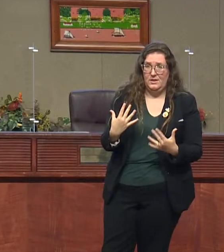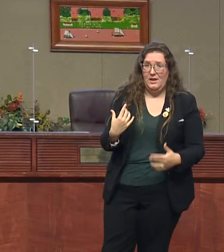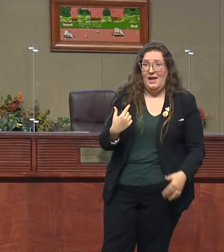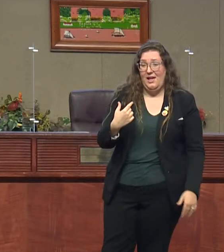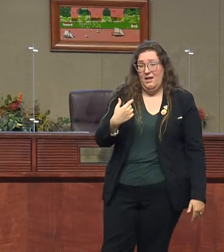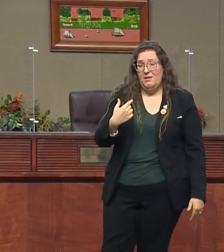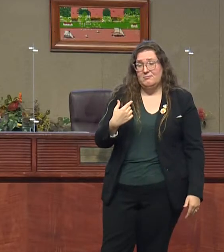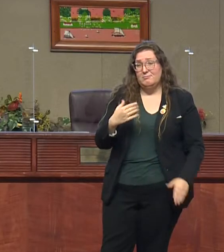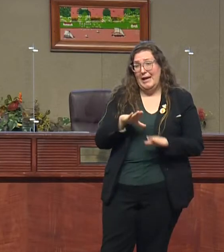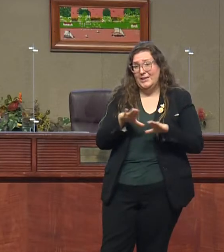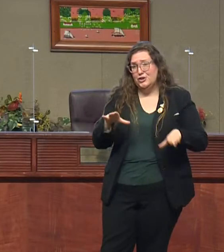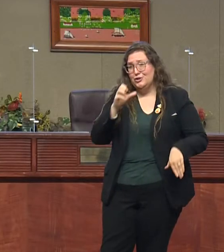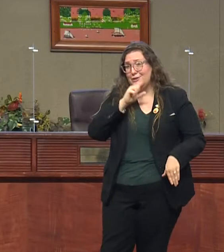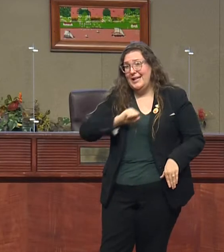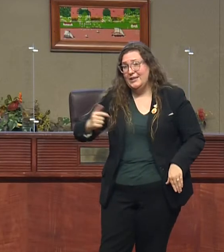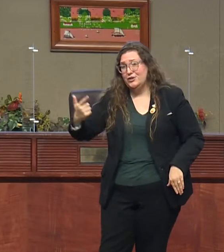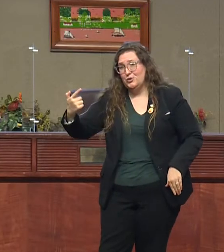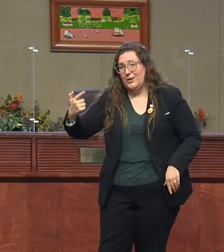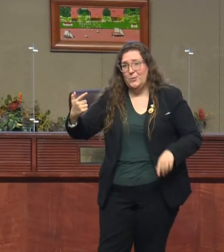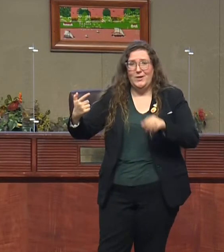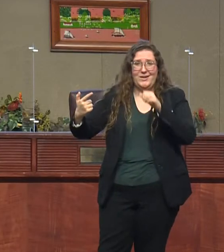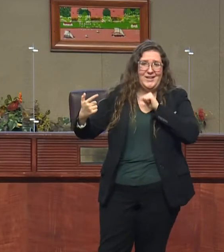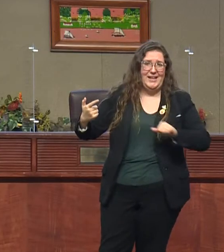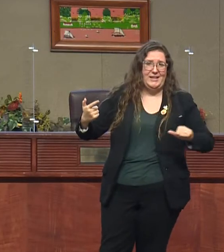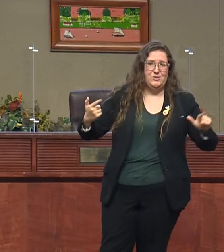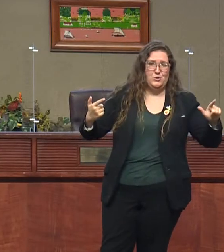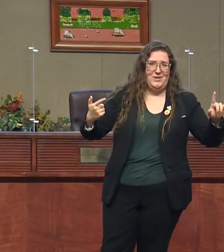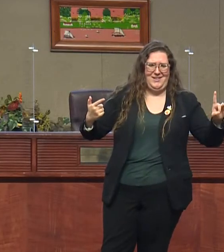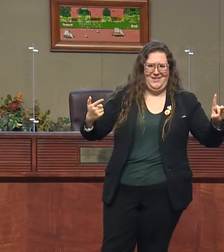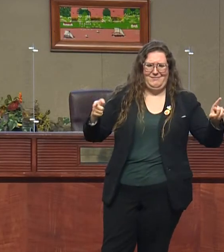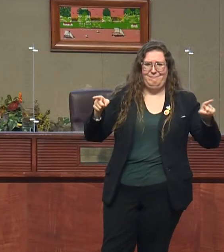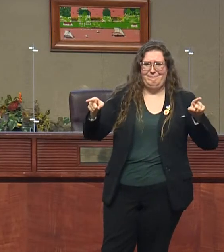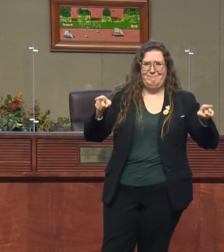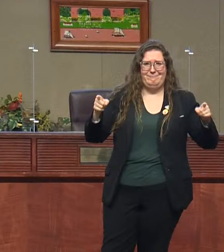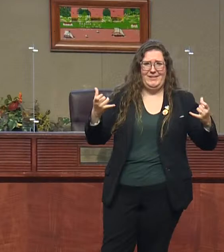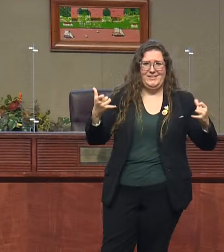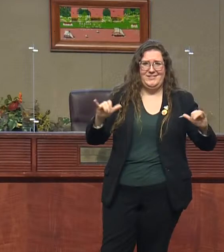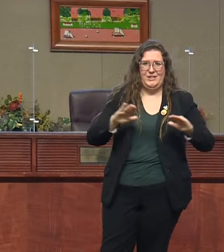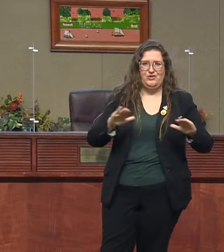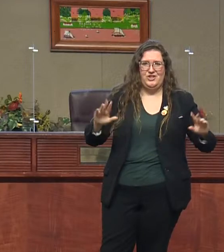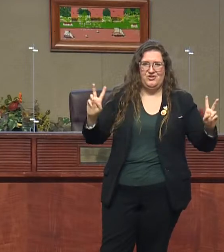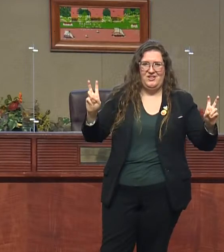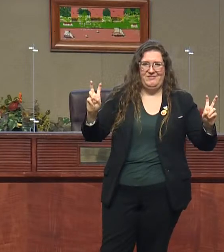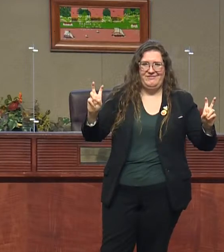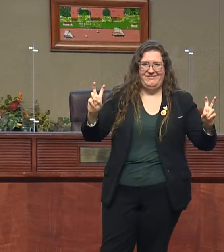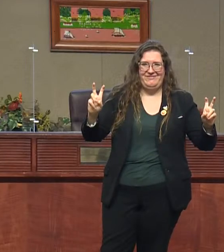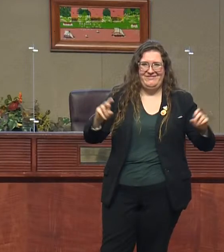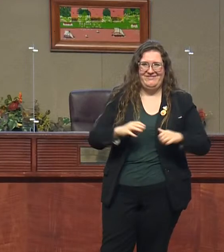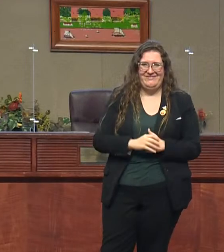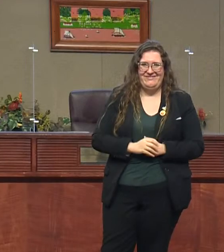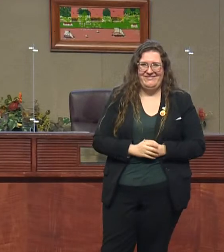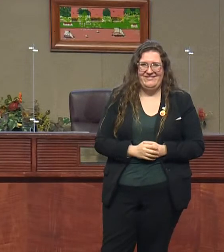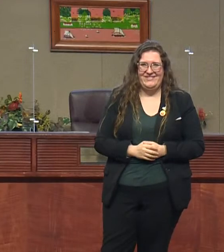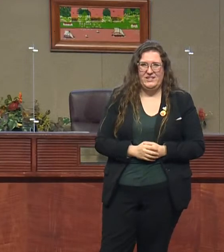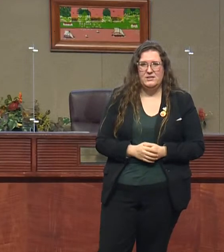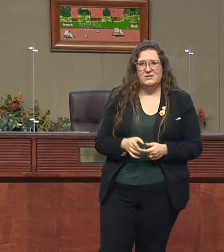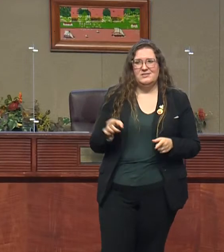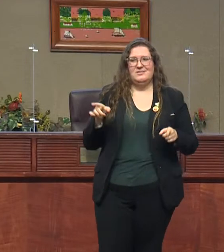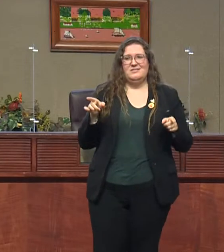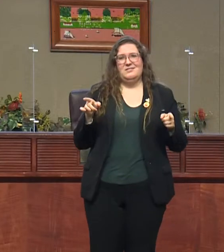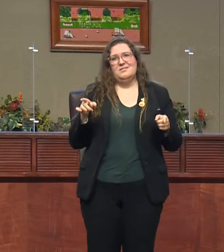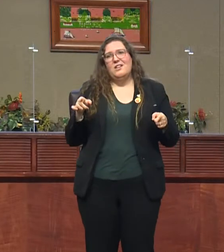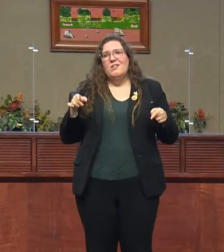28-year-old, and they are still kids, in that sense for the parents. So I think that, yes, the level of